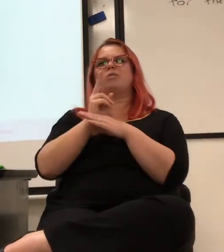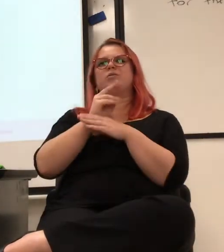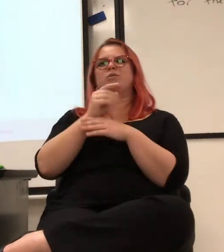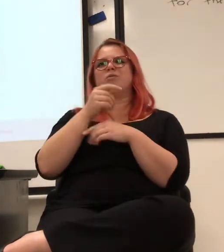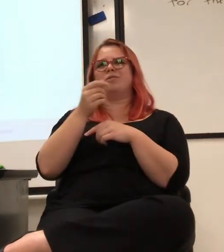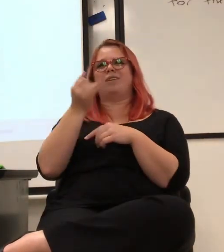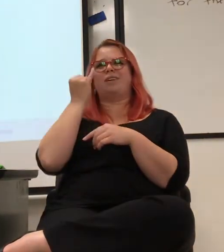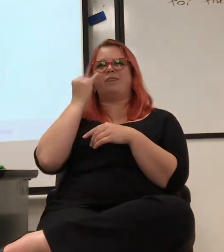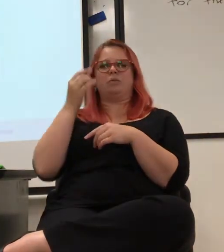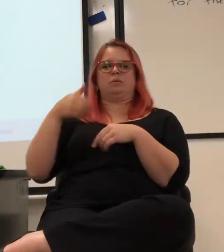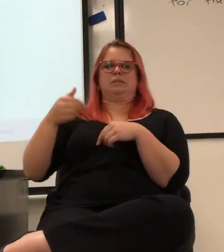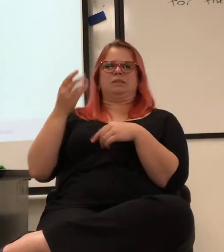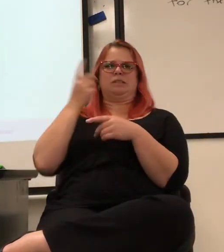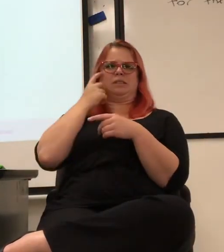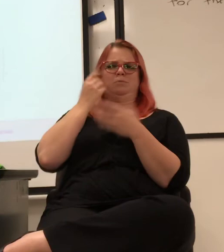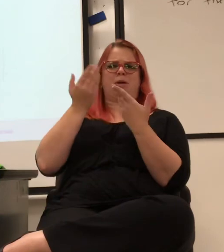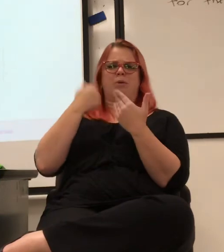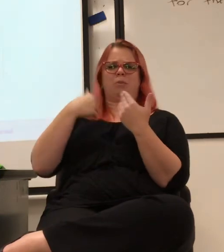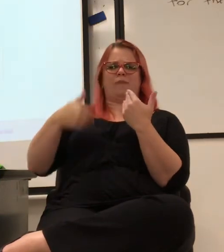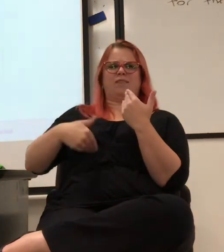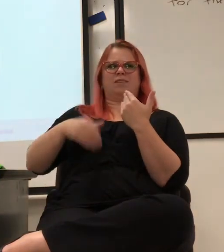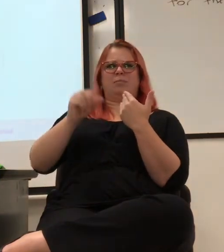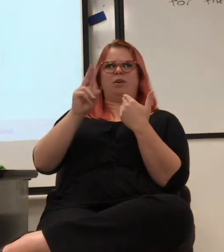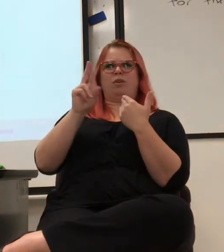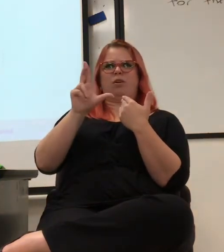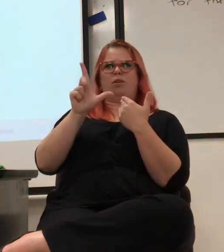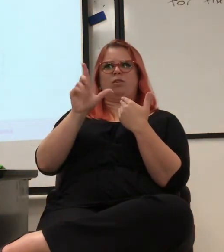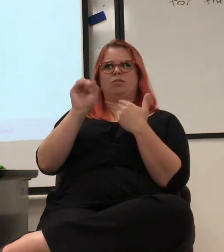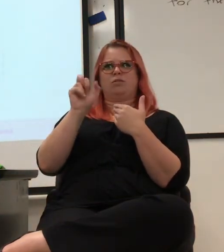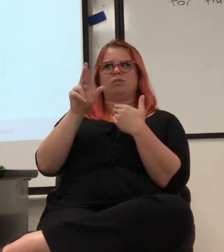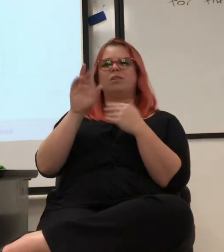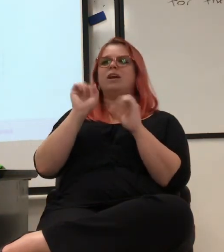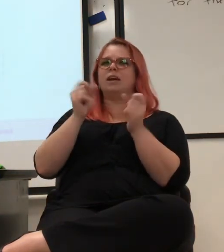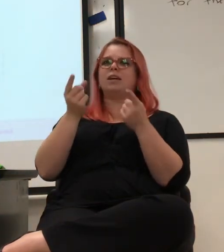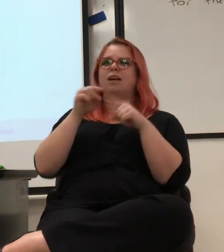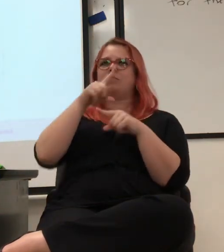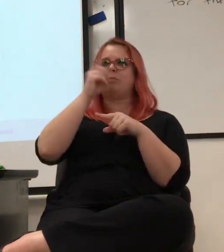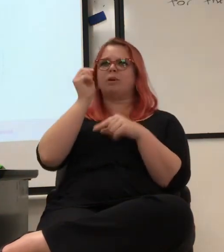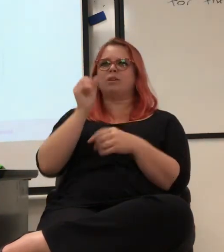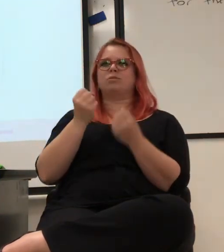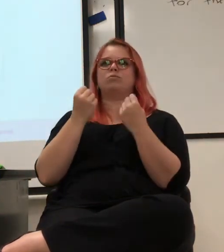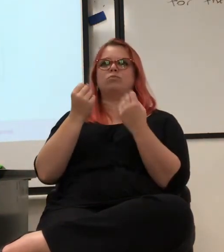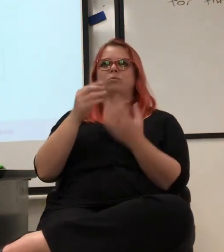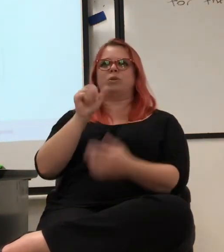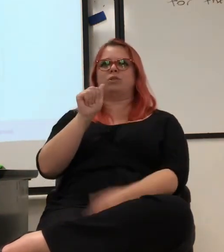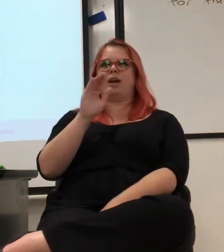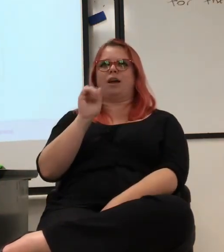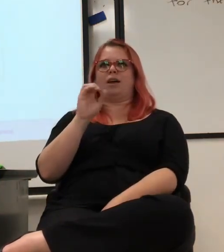a stomach ulcer, which can happen because of all the acid that's always secreted.